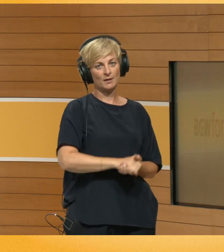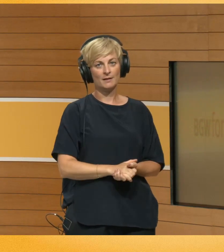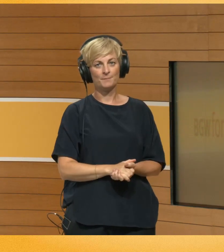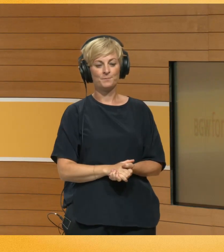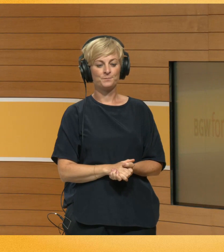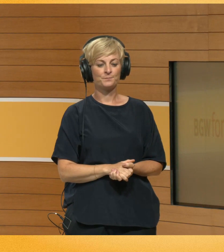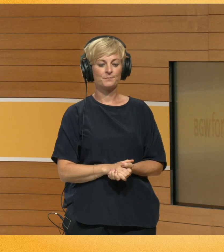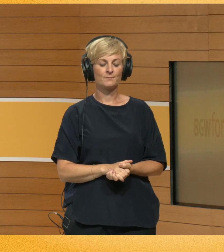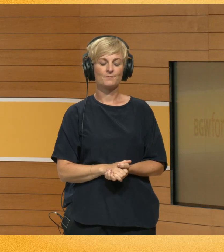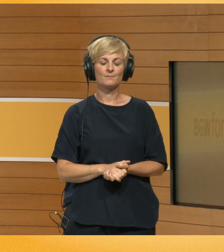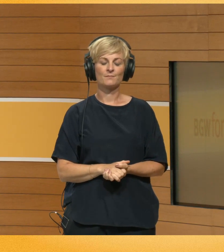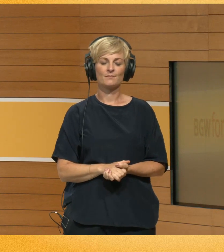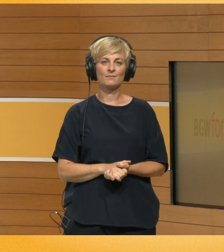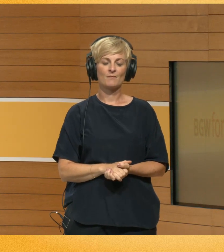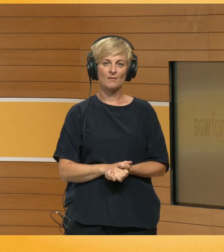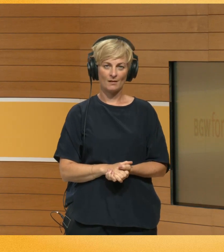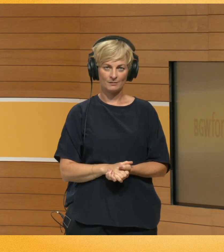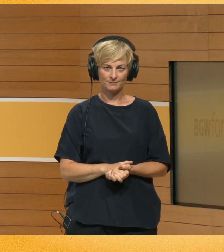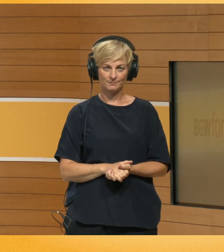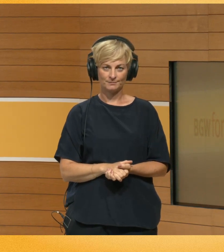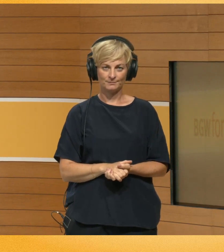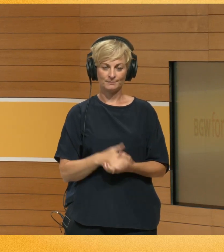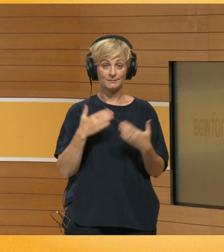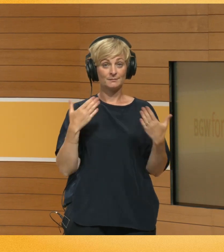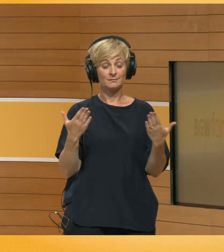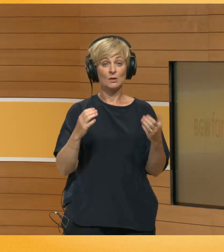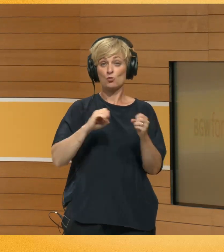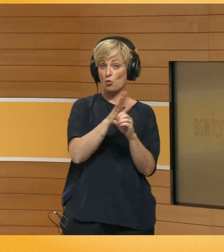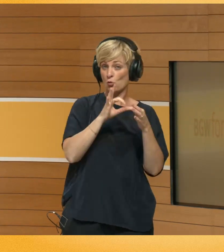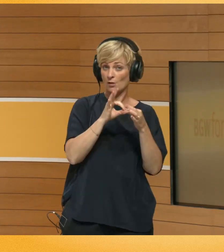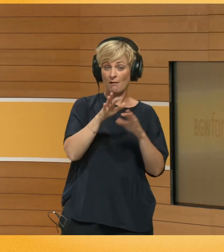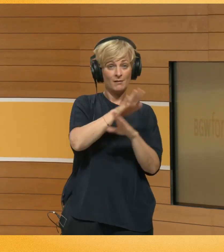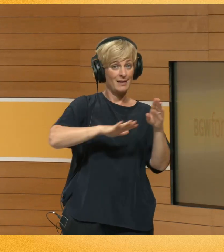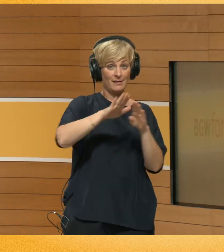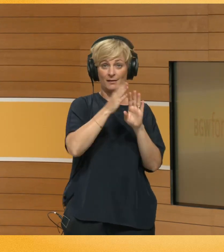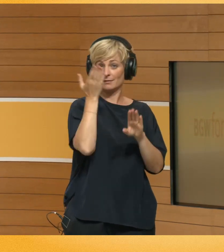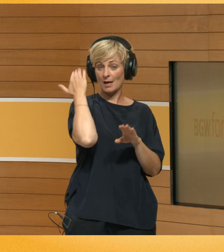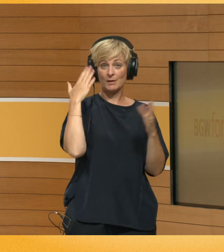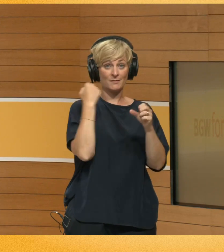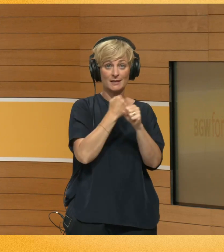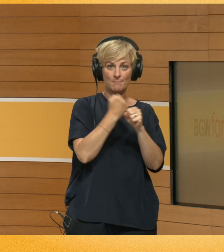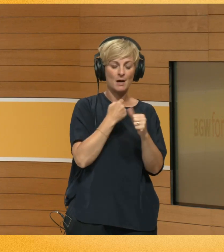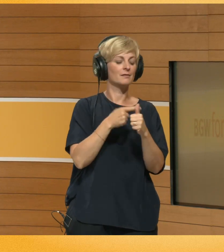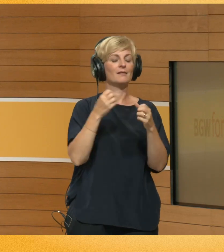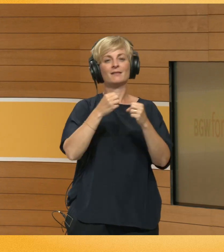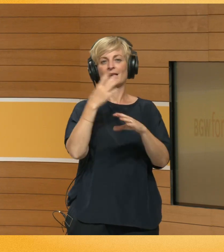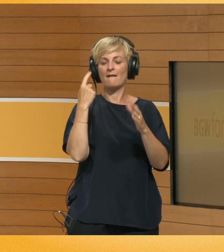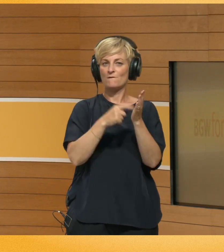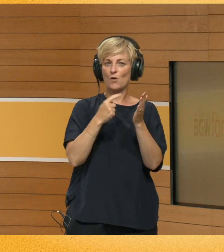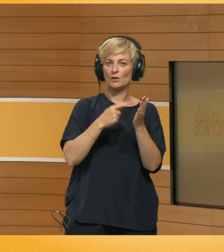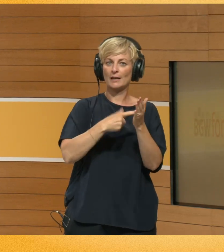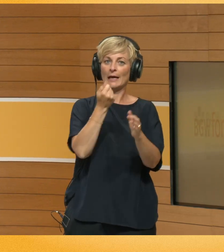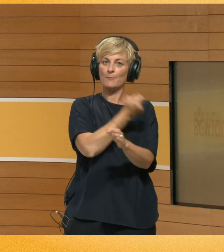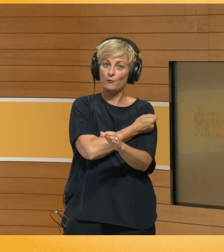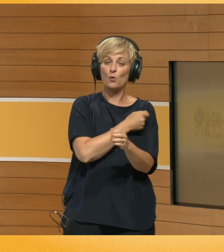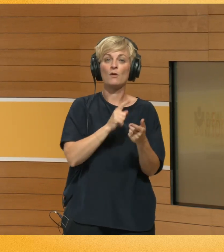the quest for vaccine, there were also the non-pharmaceutical interventions, the